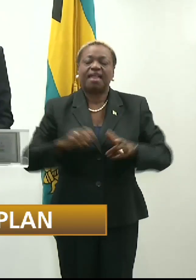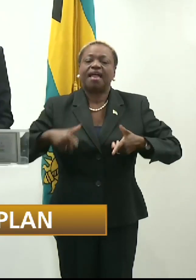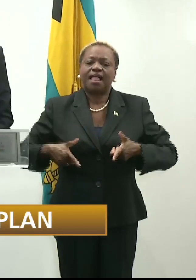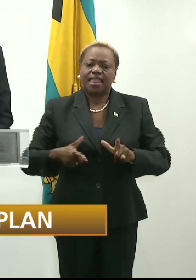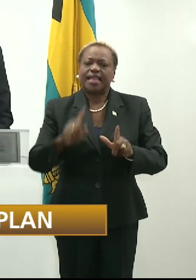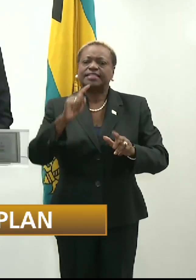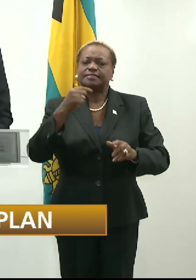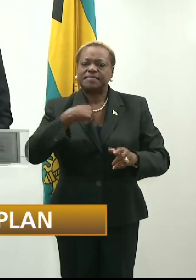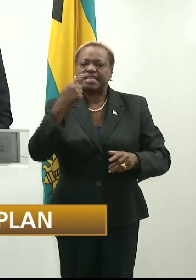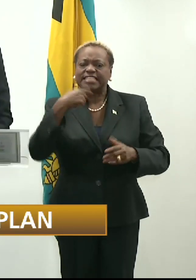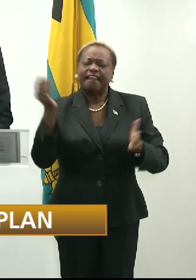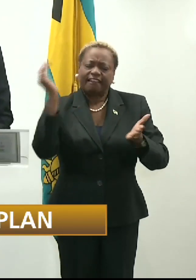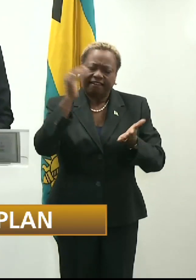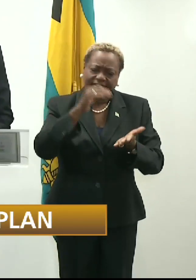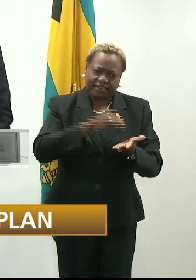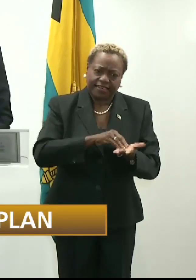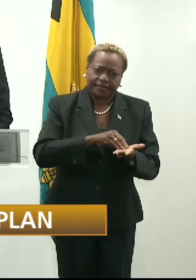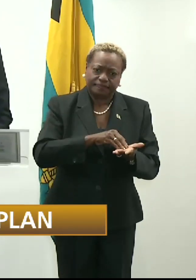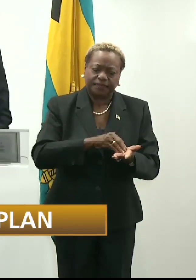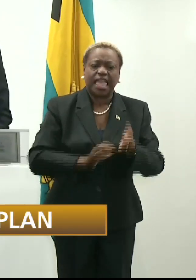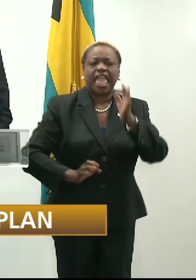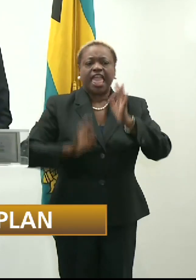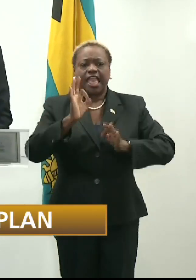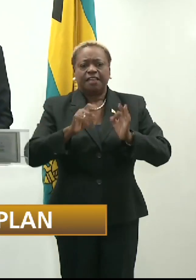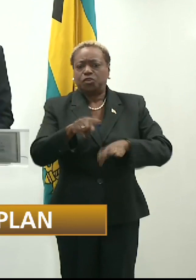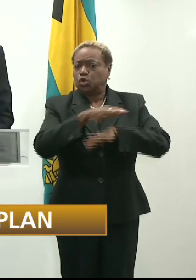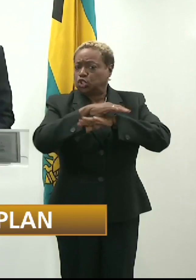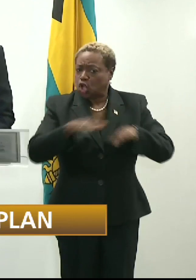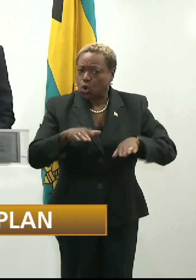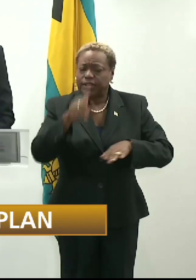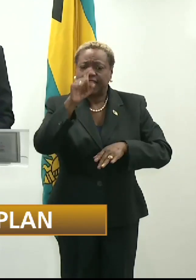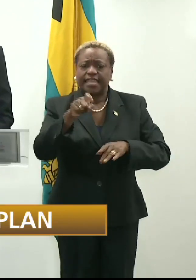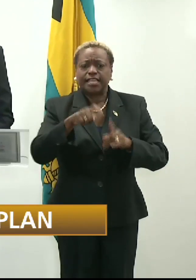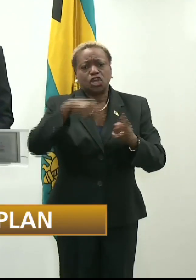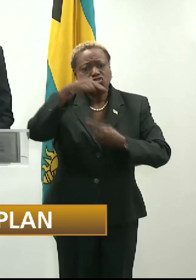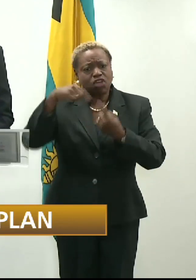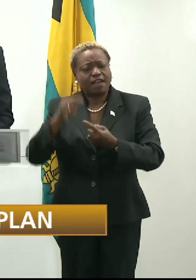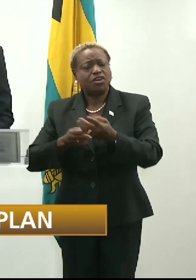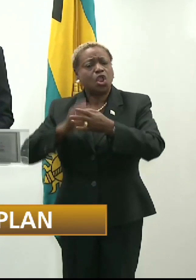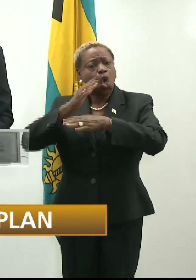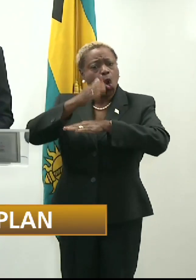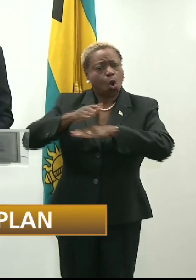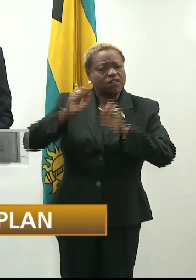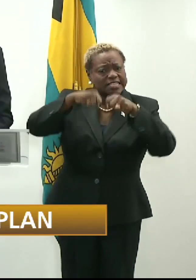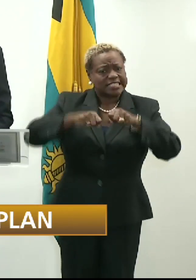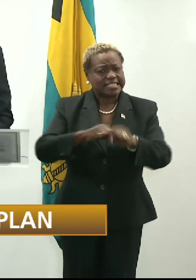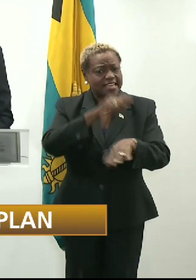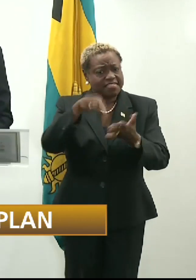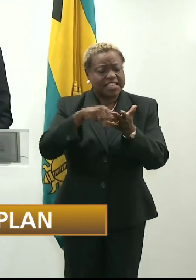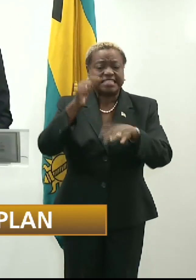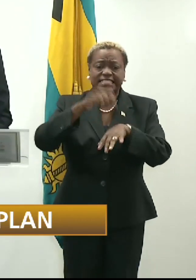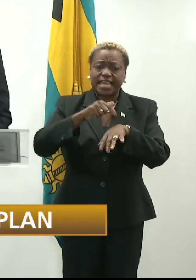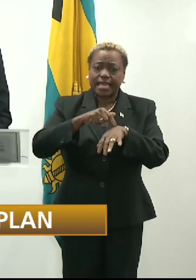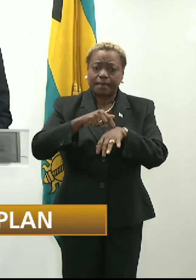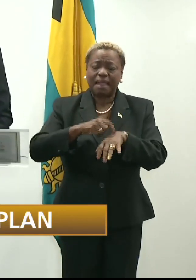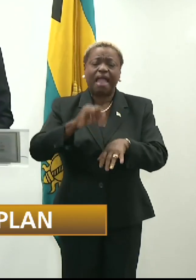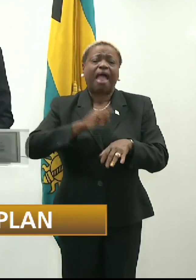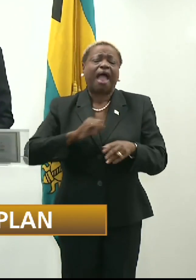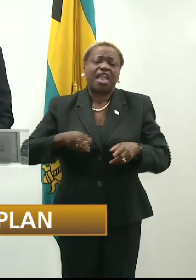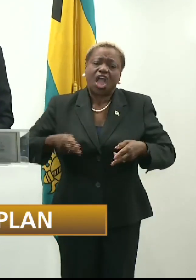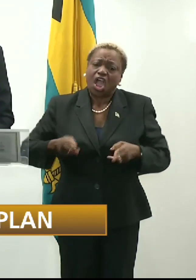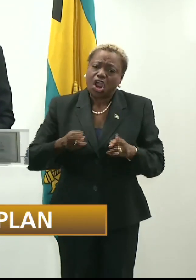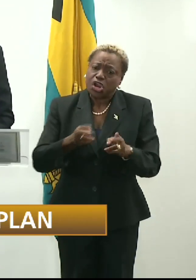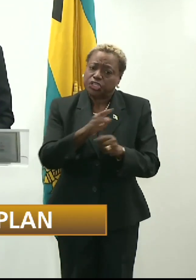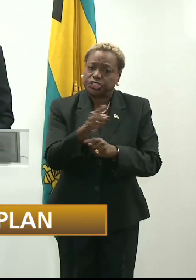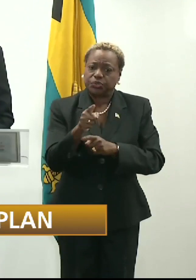Let me repeat this. If you do not need to travel overseas at this time, I highly urge